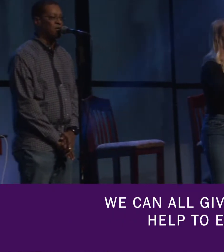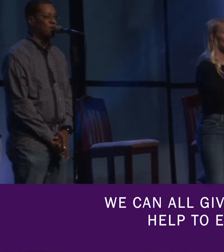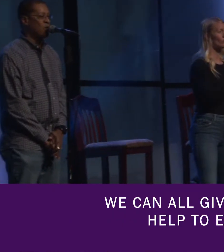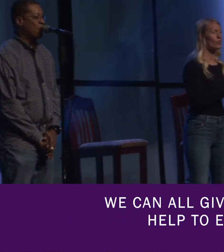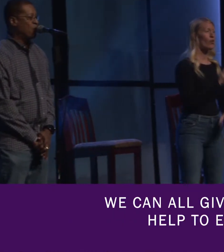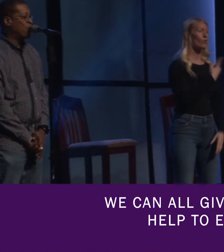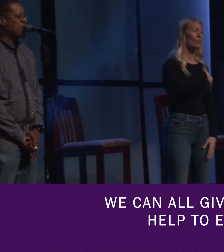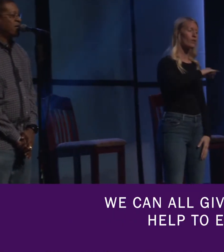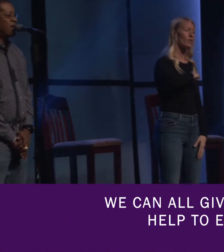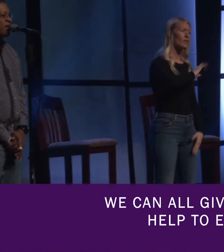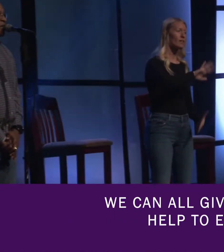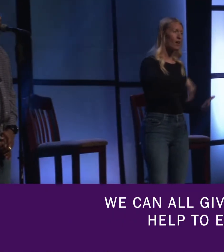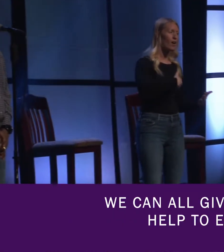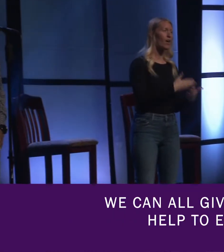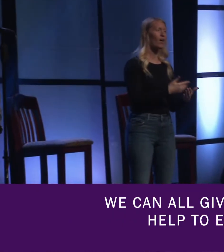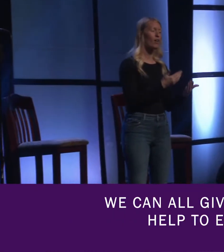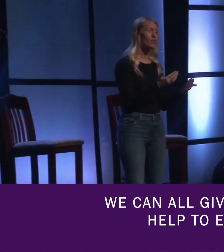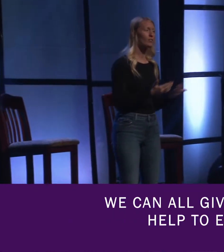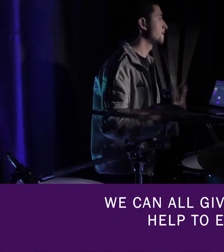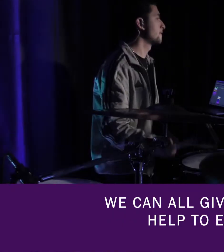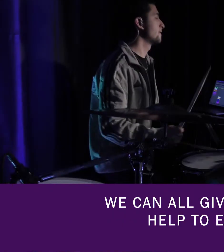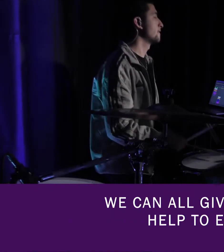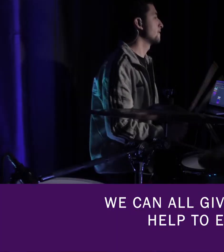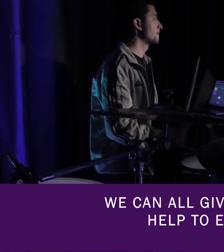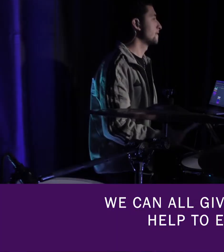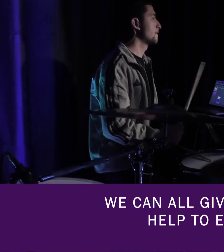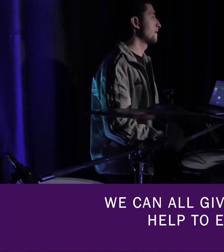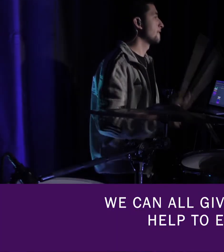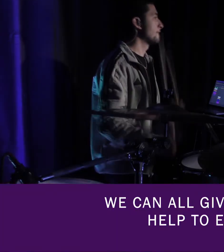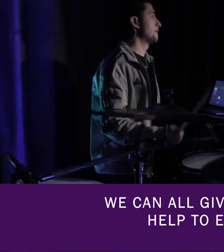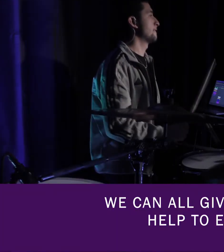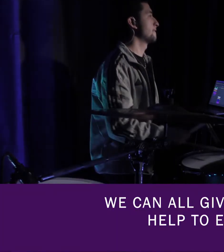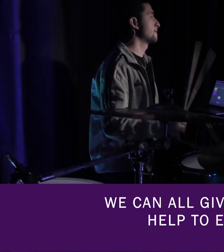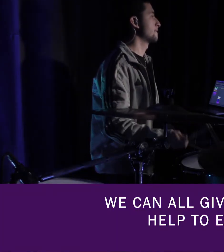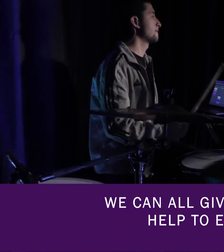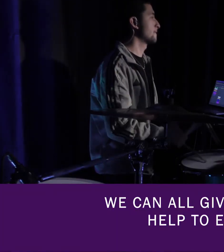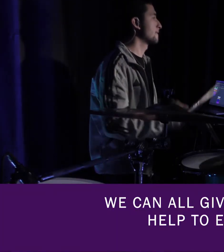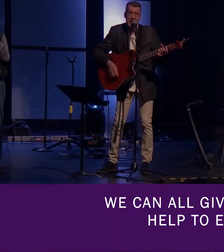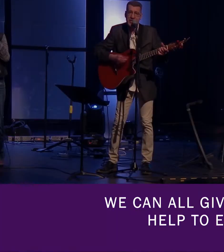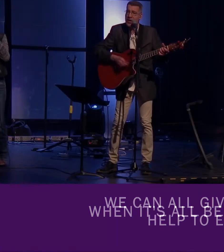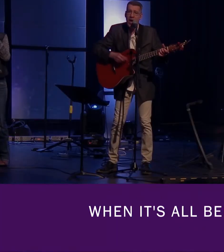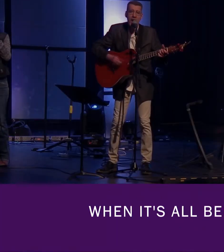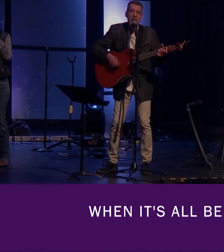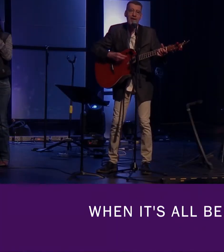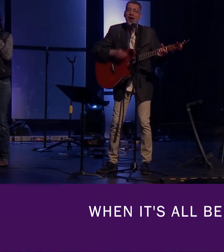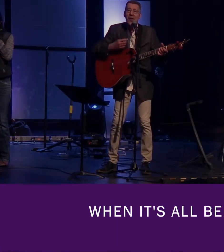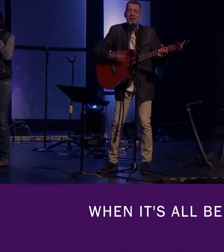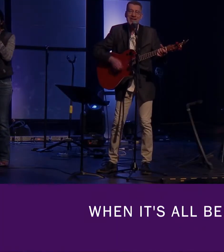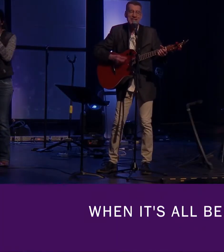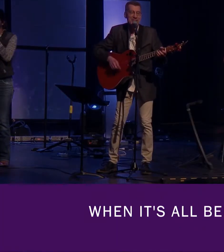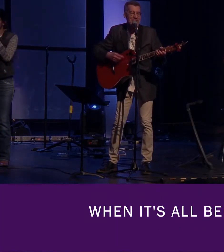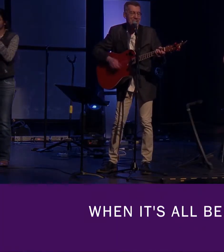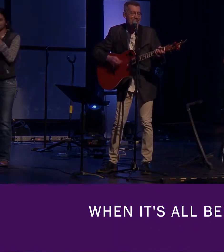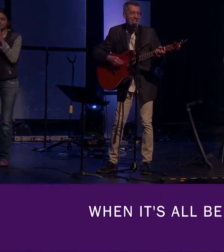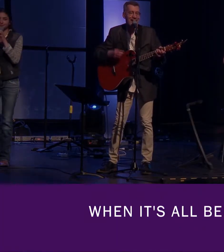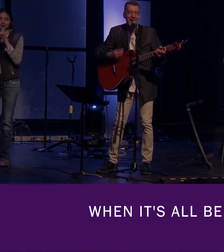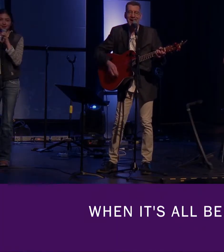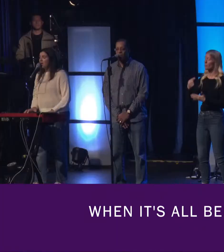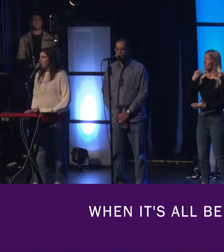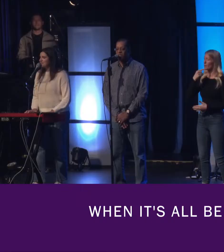brothers. We can all give a little more help to each other when it's